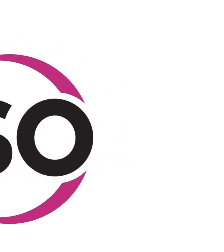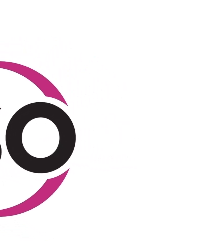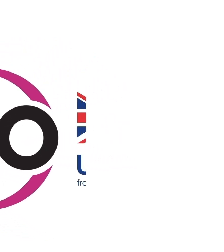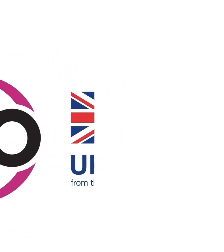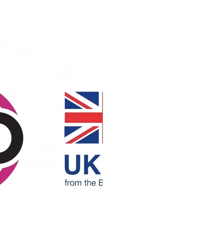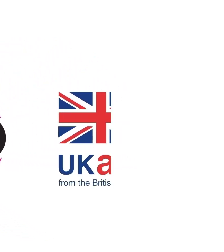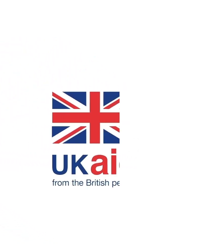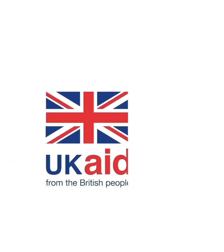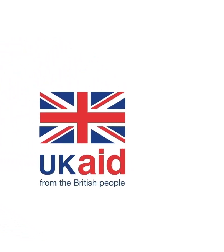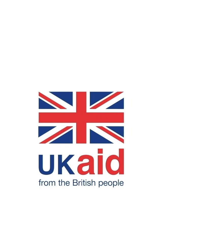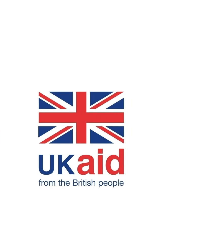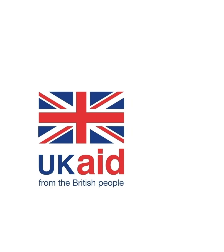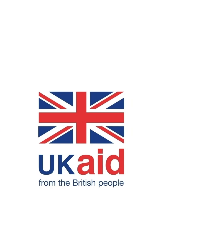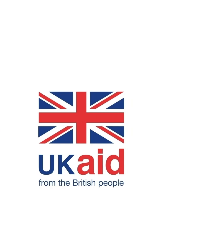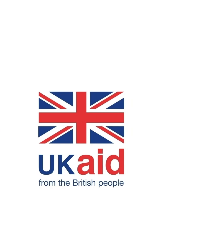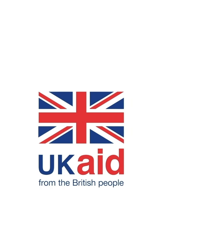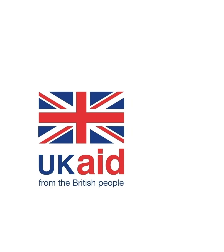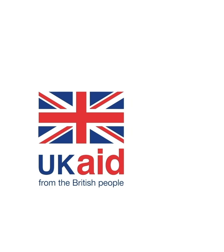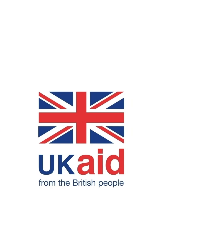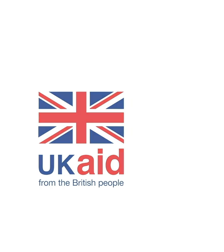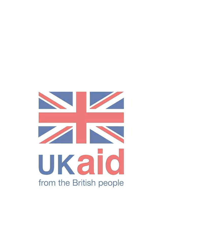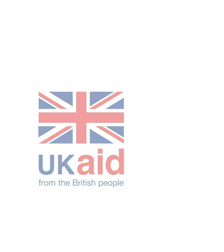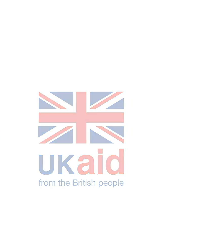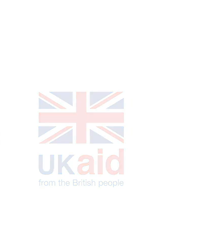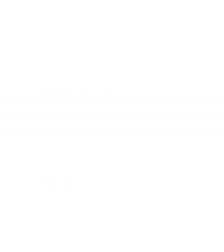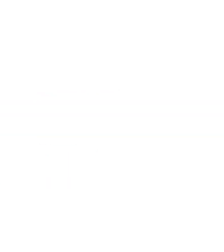VSO UK 8